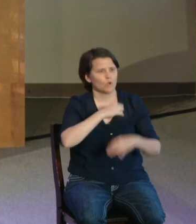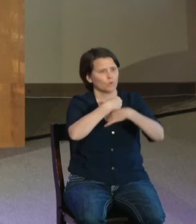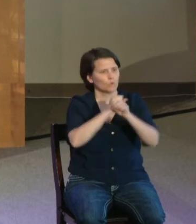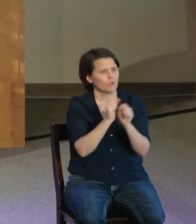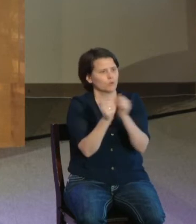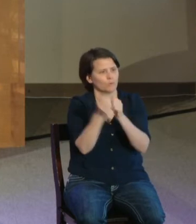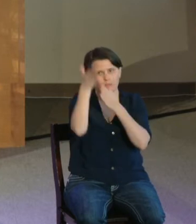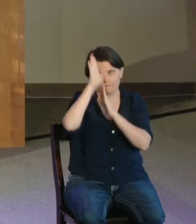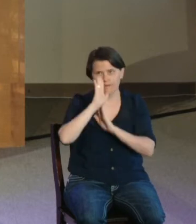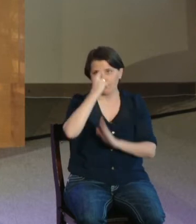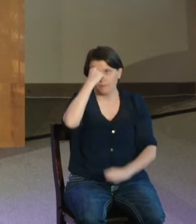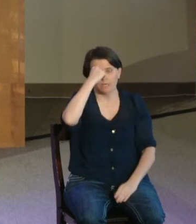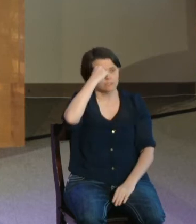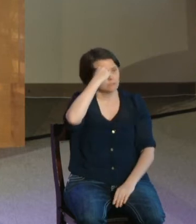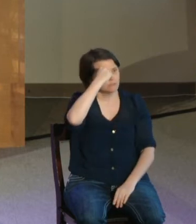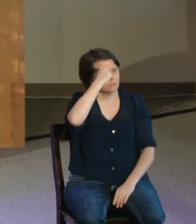mind.